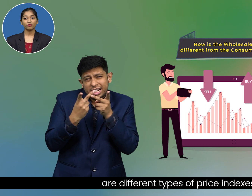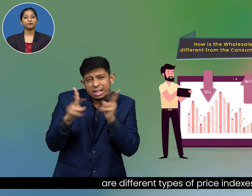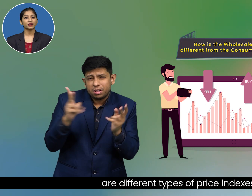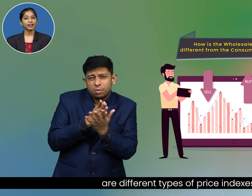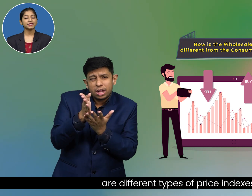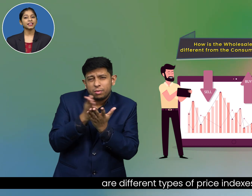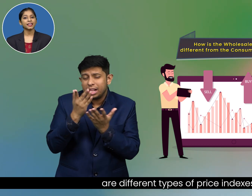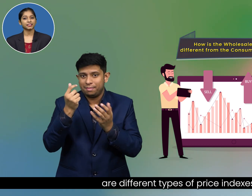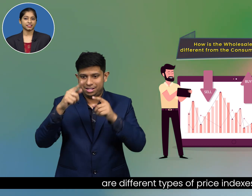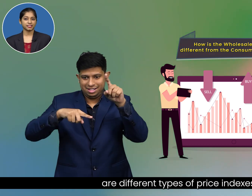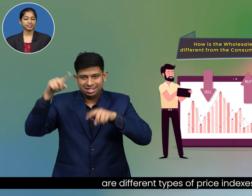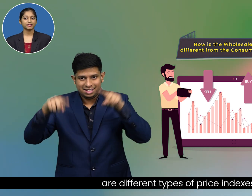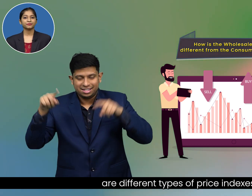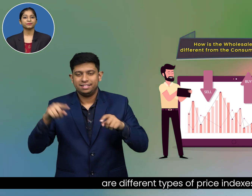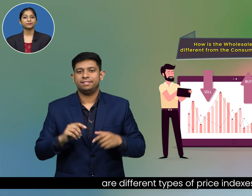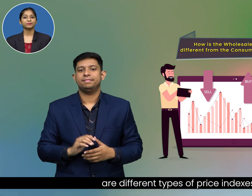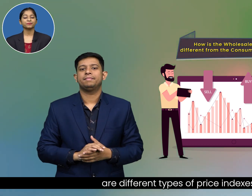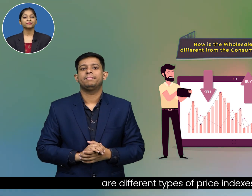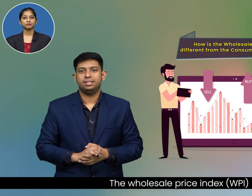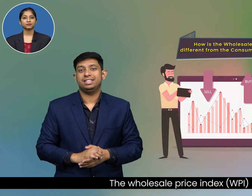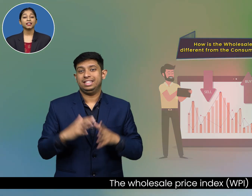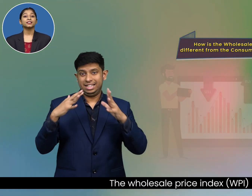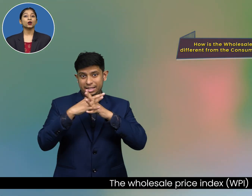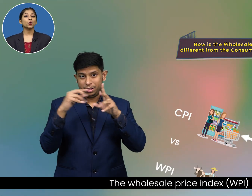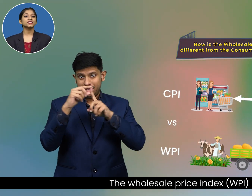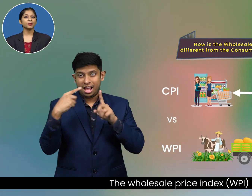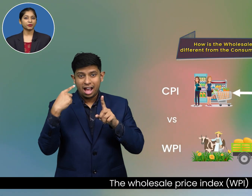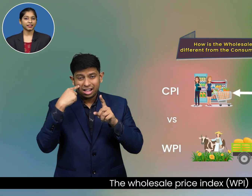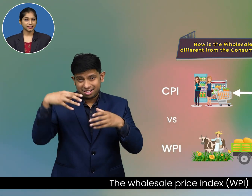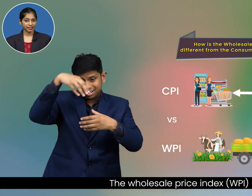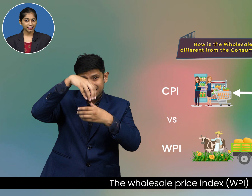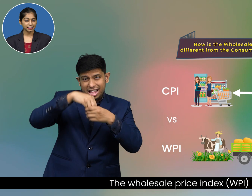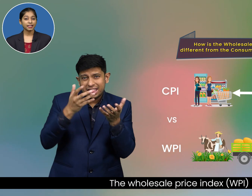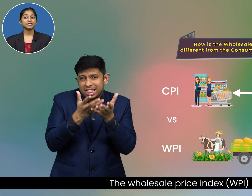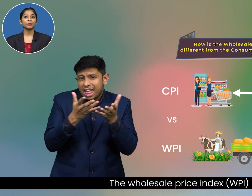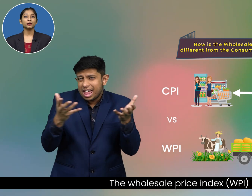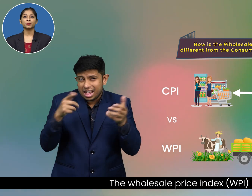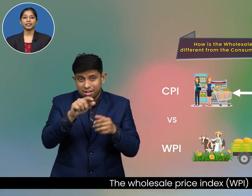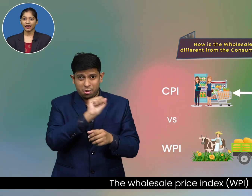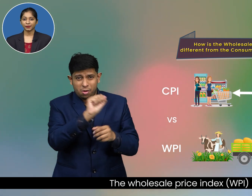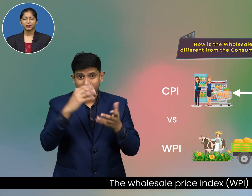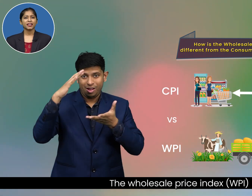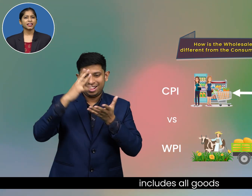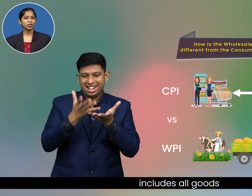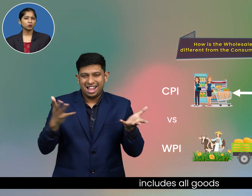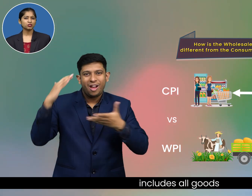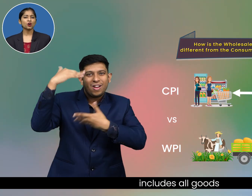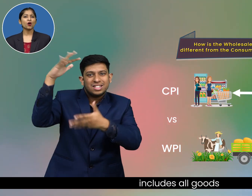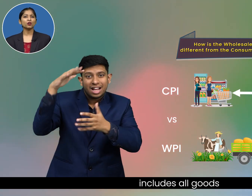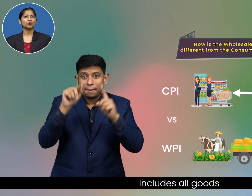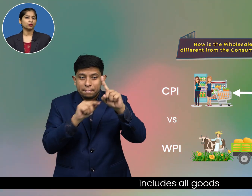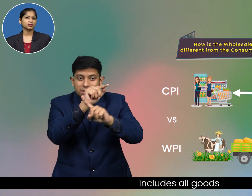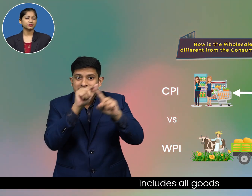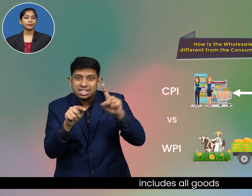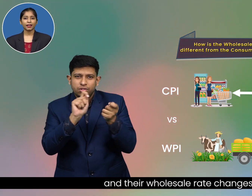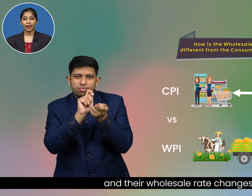types of price indexes. The wholesale price index WPI includes